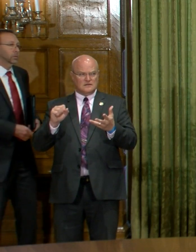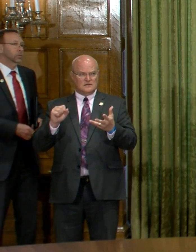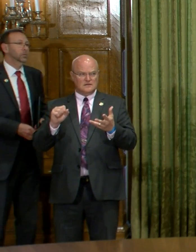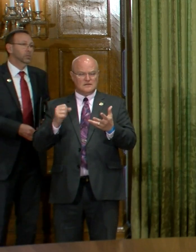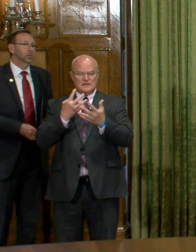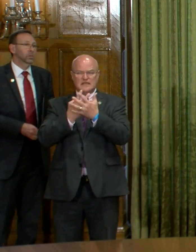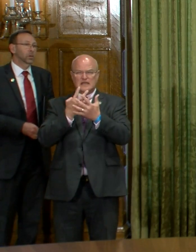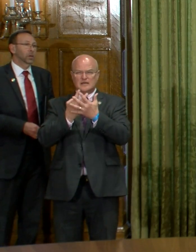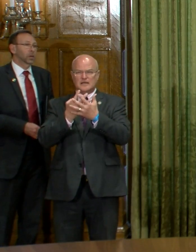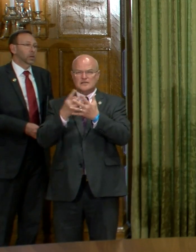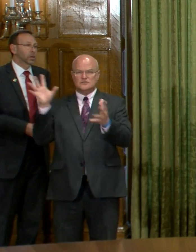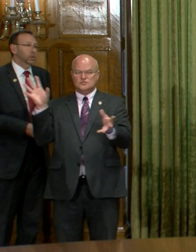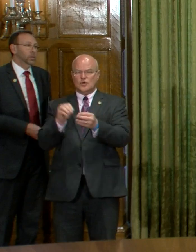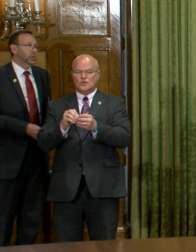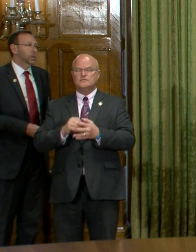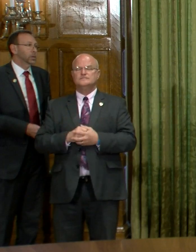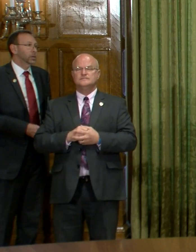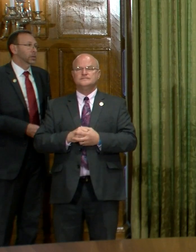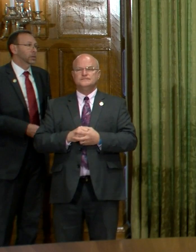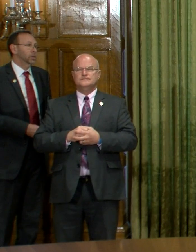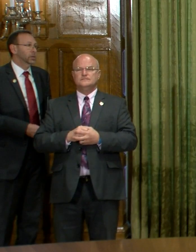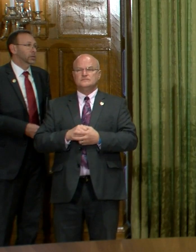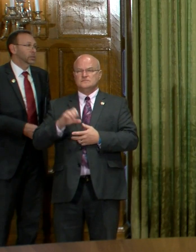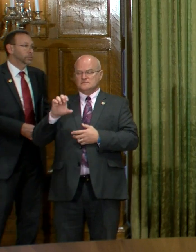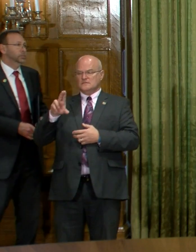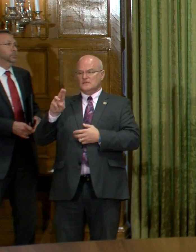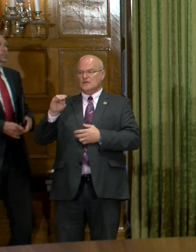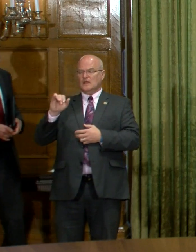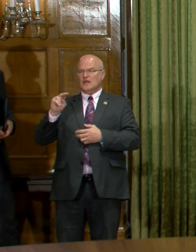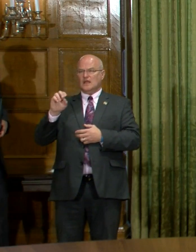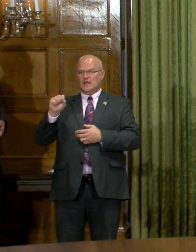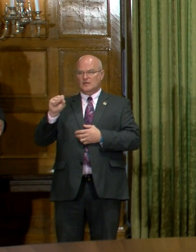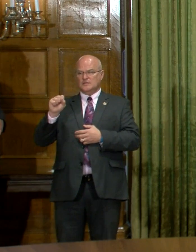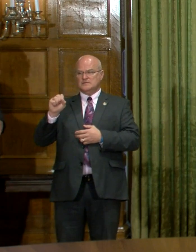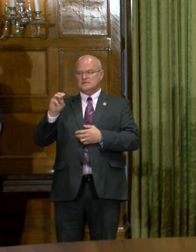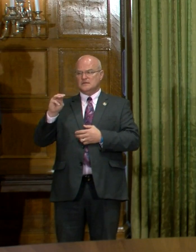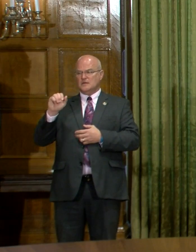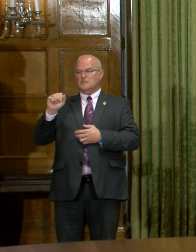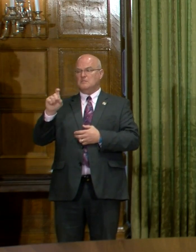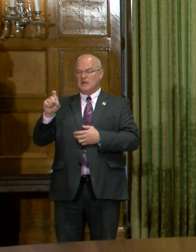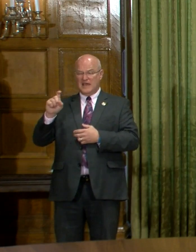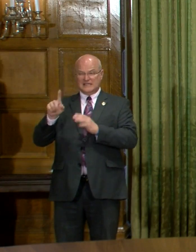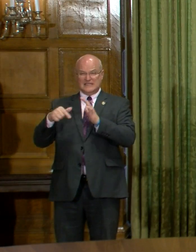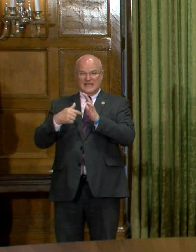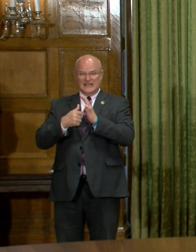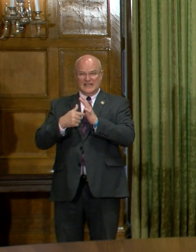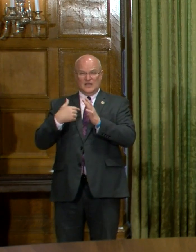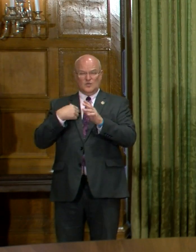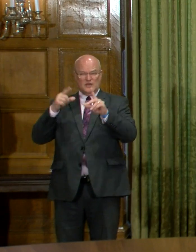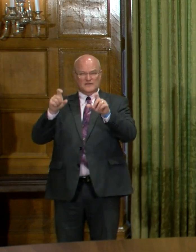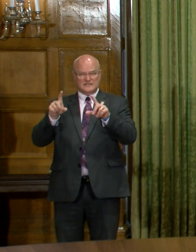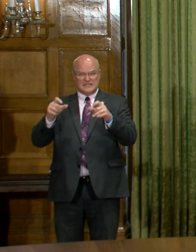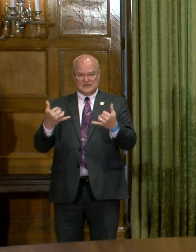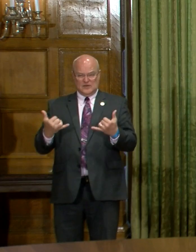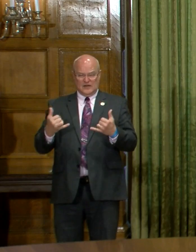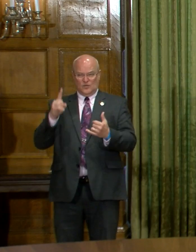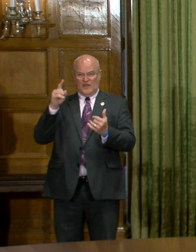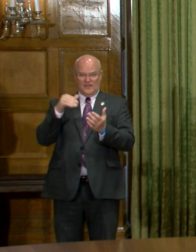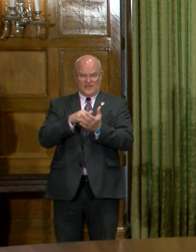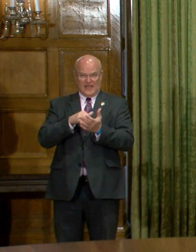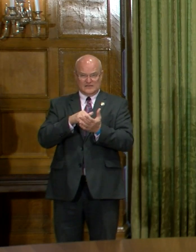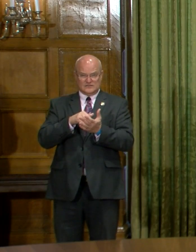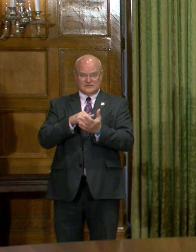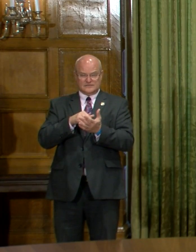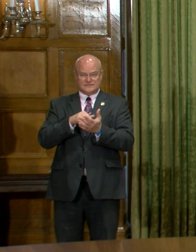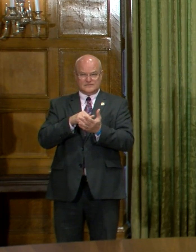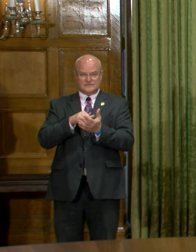The inmate population. Well, in Cummins Max, and these are, we've tested right at